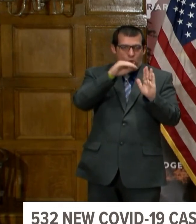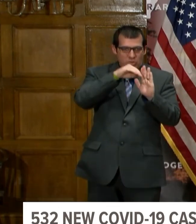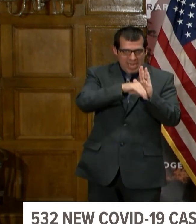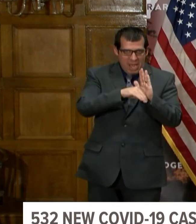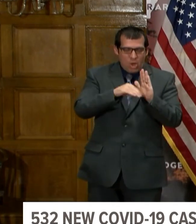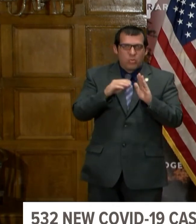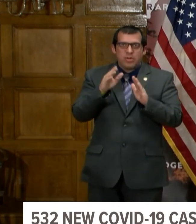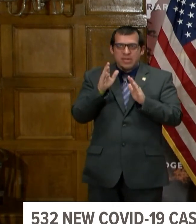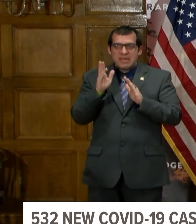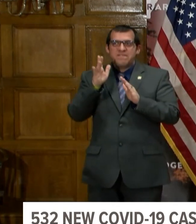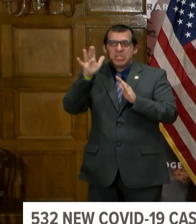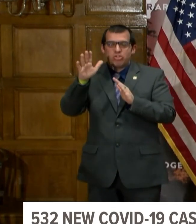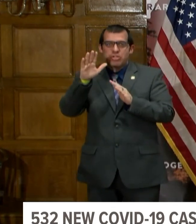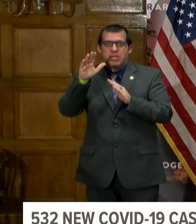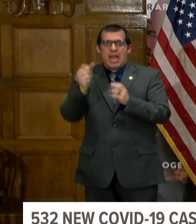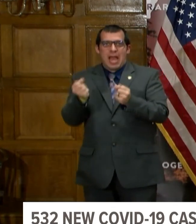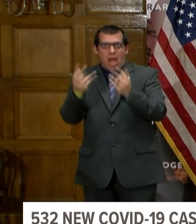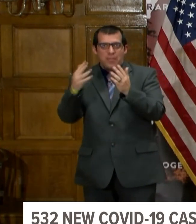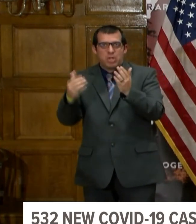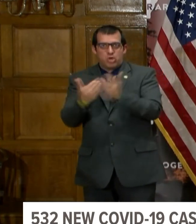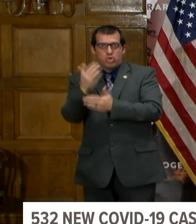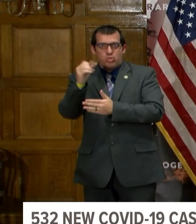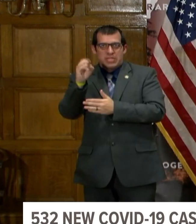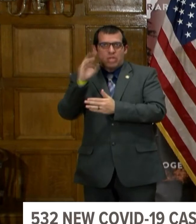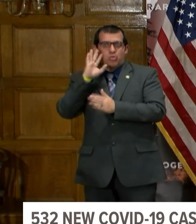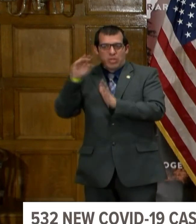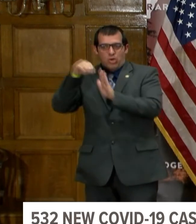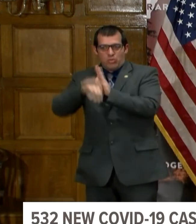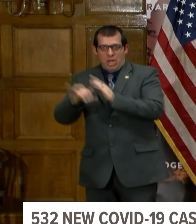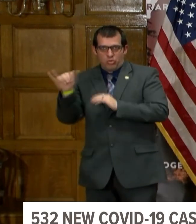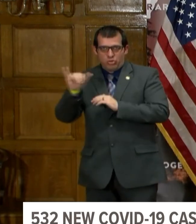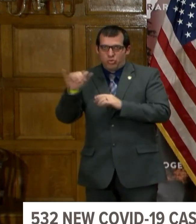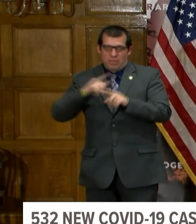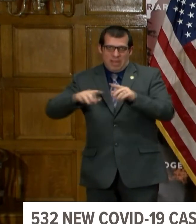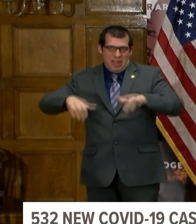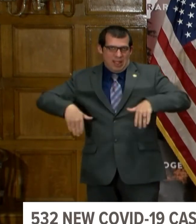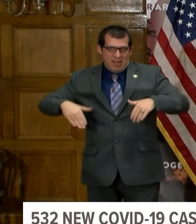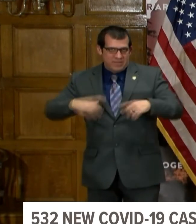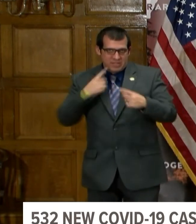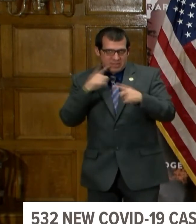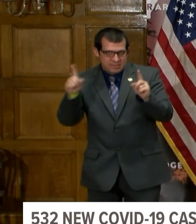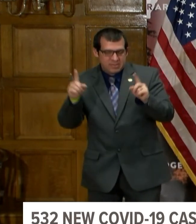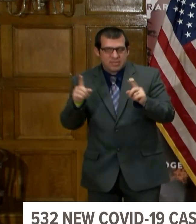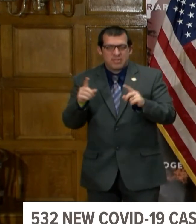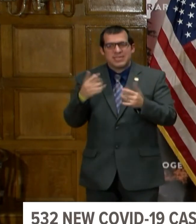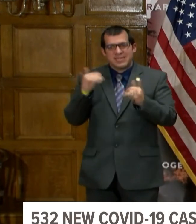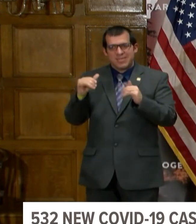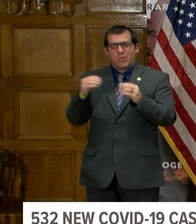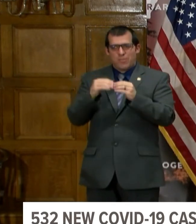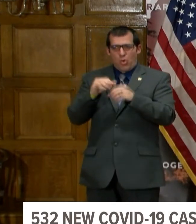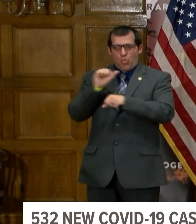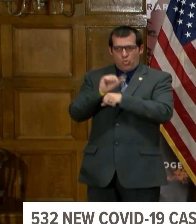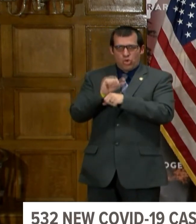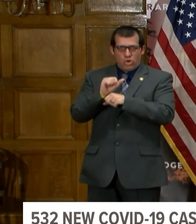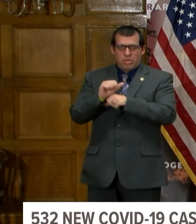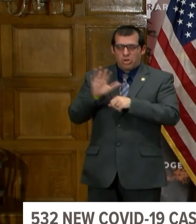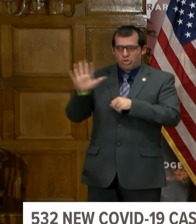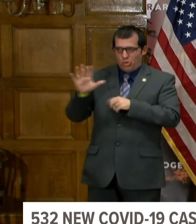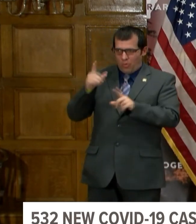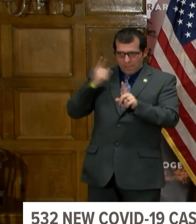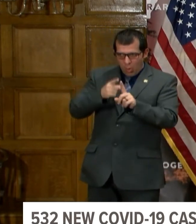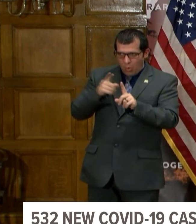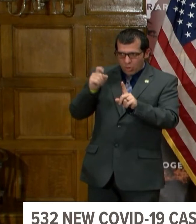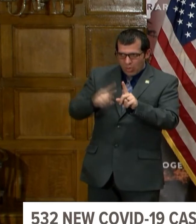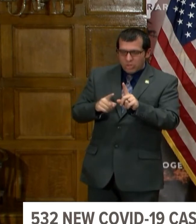eventually cases go down, new cases go down as well, but we're not there yet. So it just shows we have more work to do. Your fundamental question